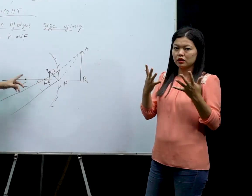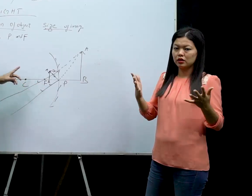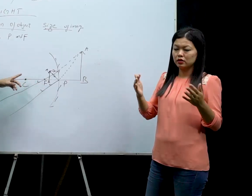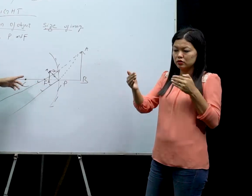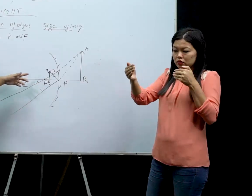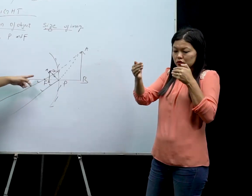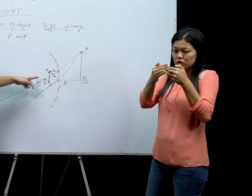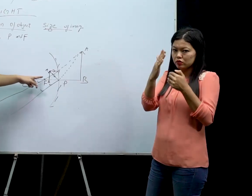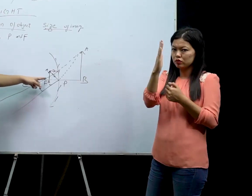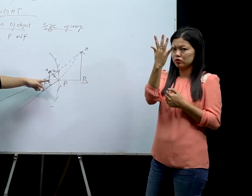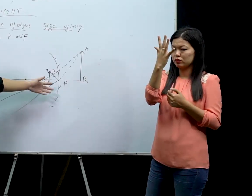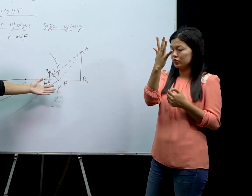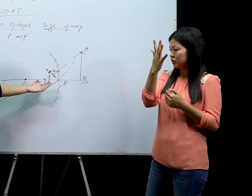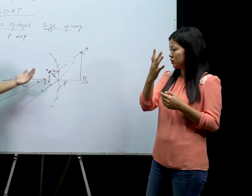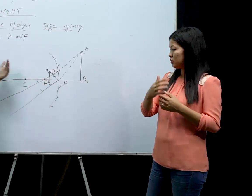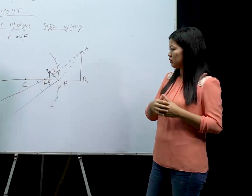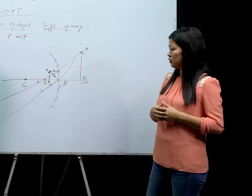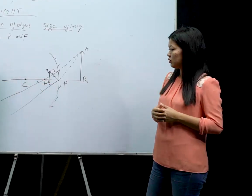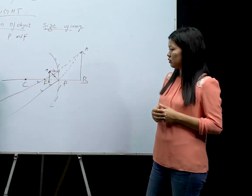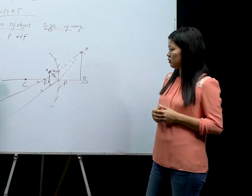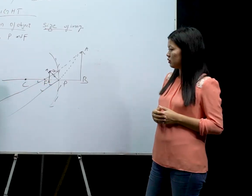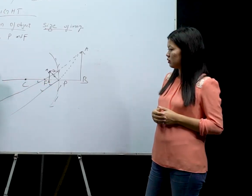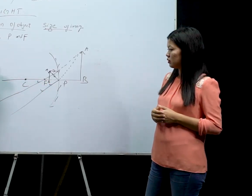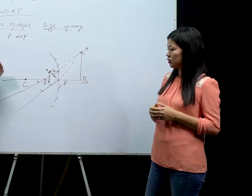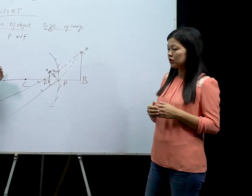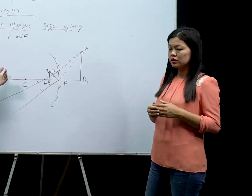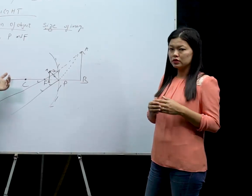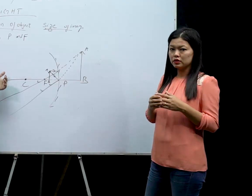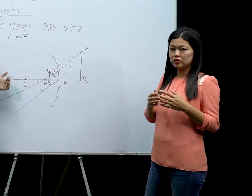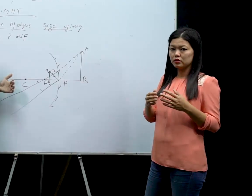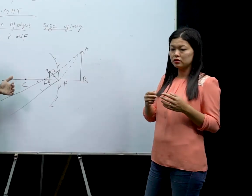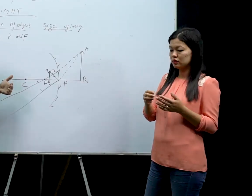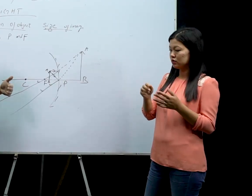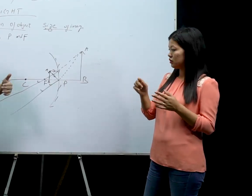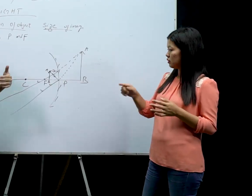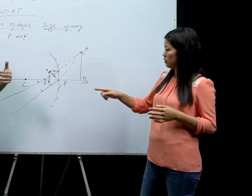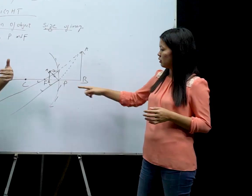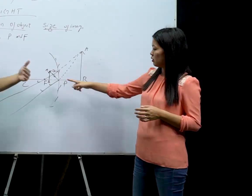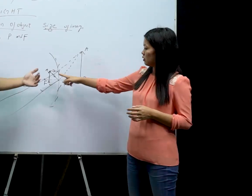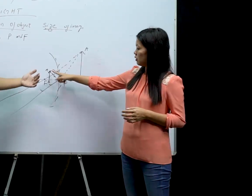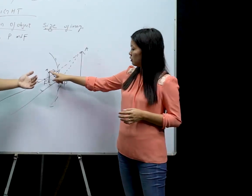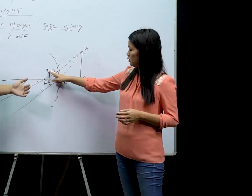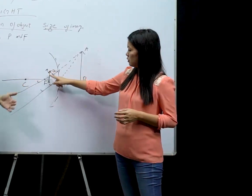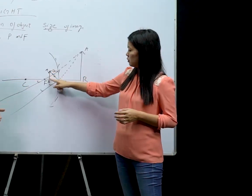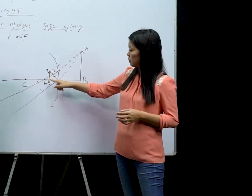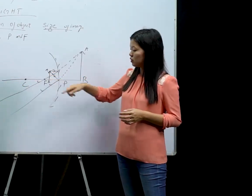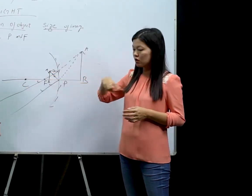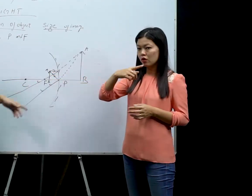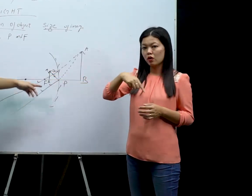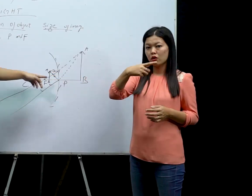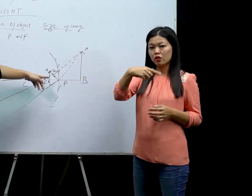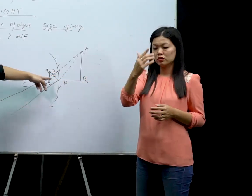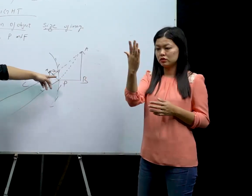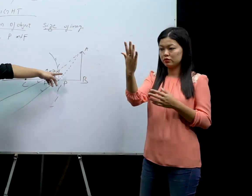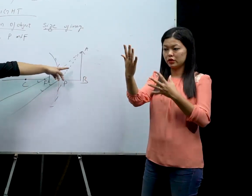mirror, now we are not getting the image on the front of the mirror, but we are getting the image on the behind the mirror. Clear?